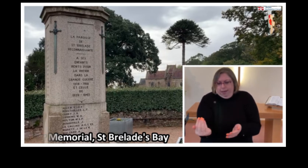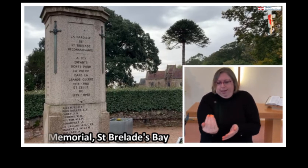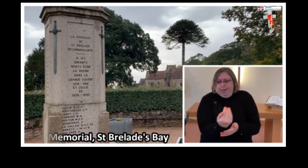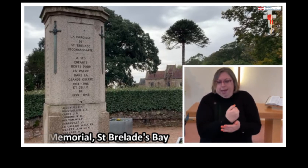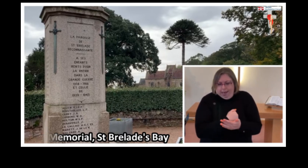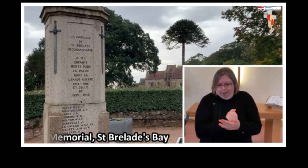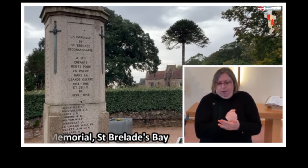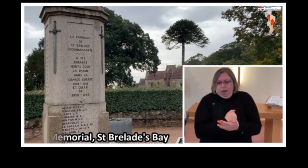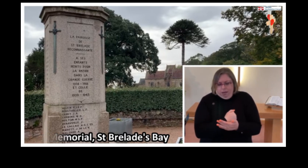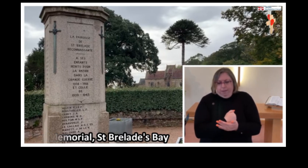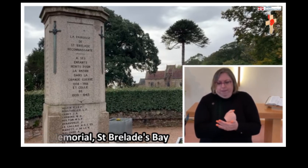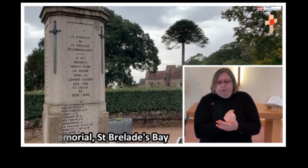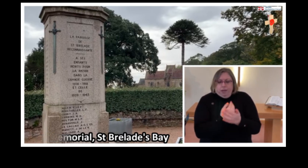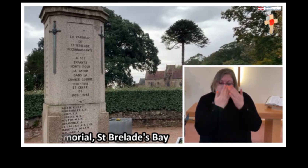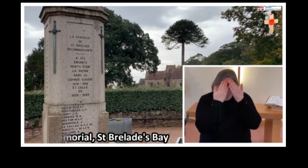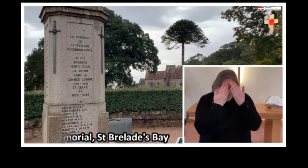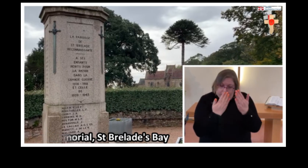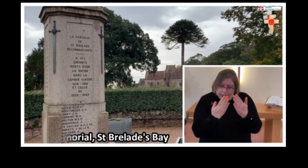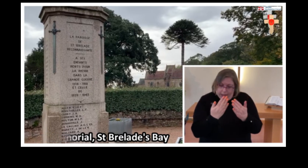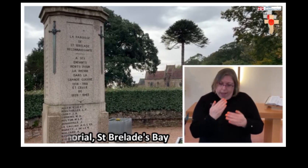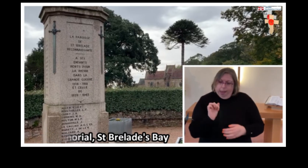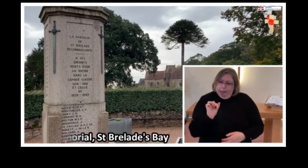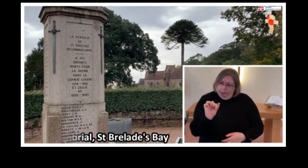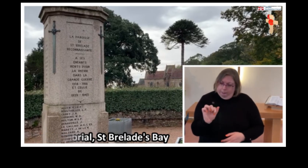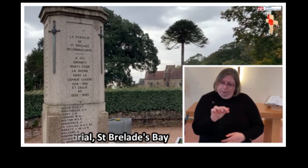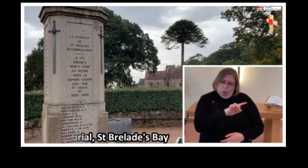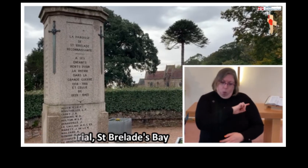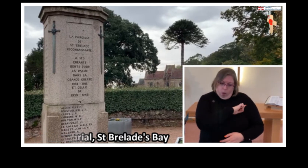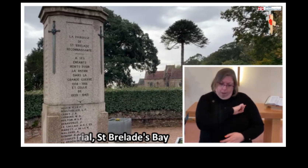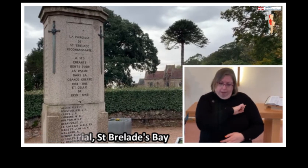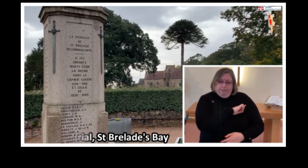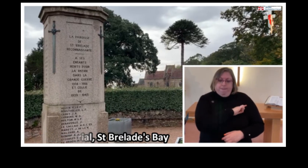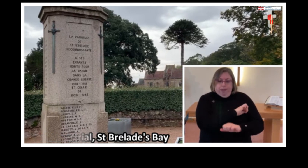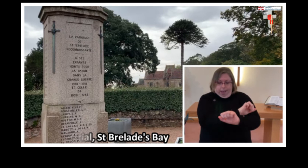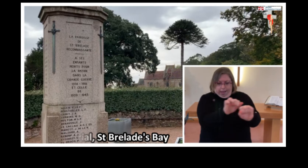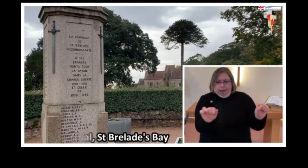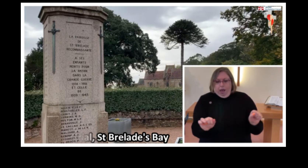to obey him because he is our Lord.